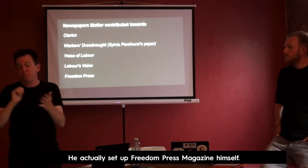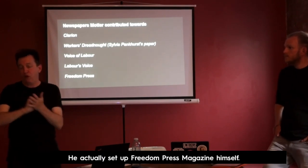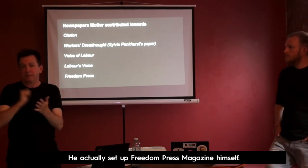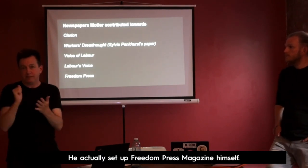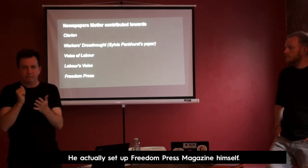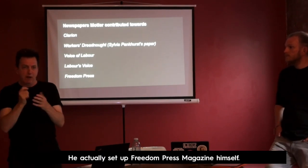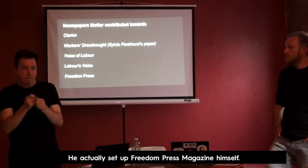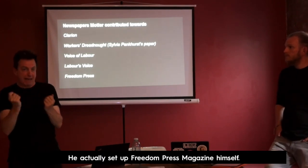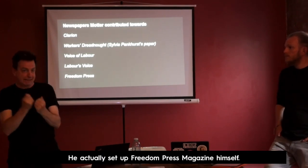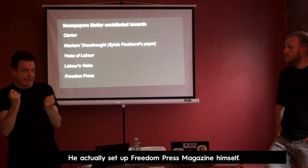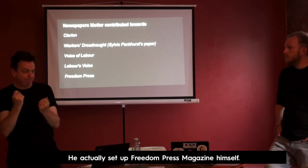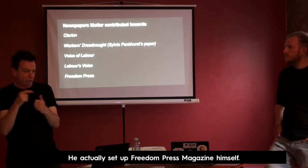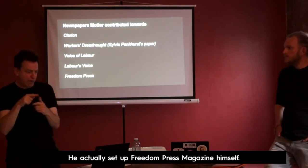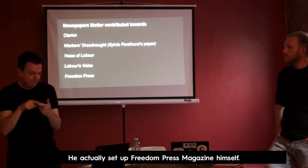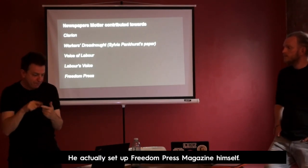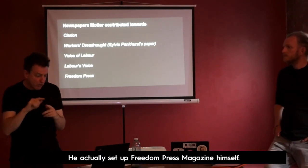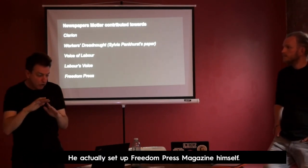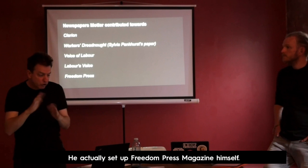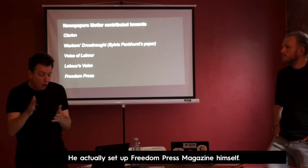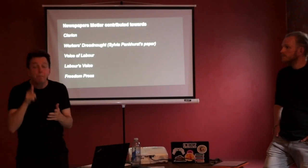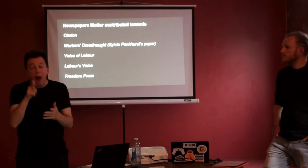He actually set up Freedom Press magazine himself.